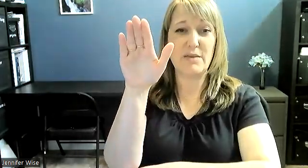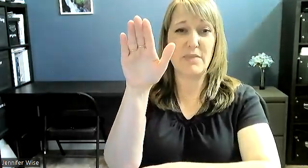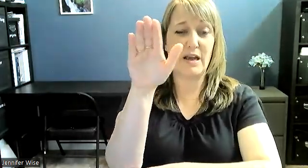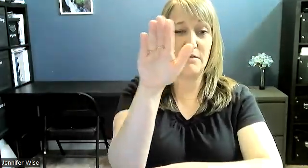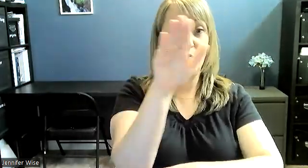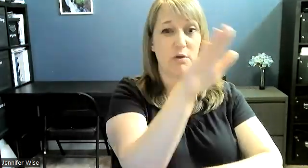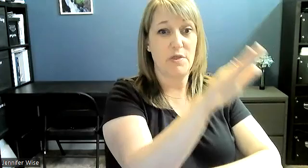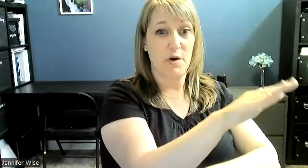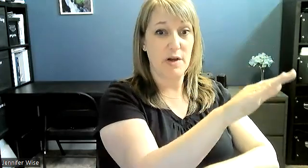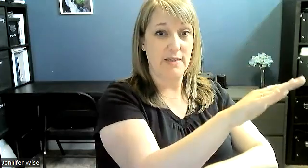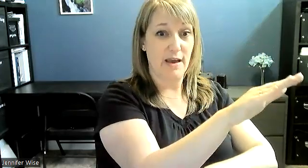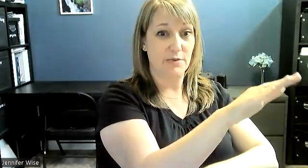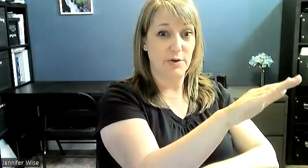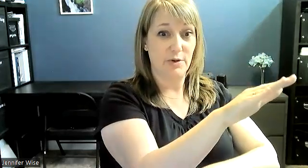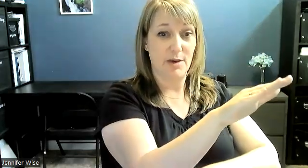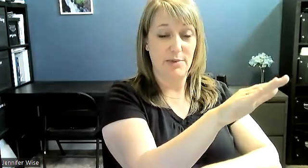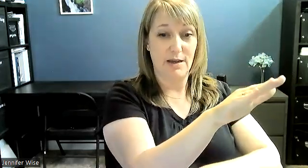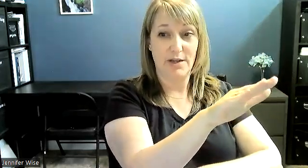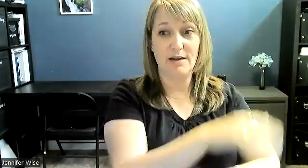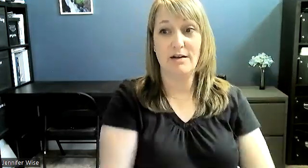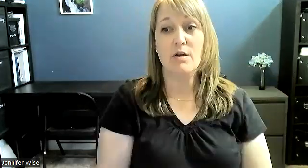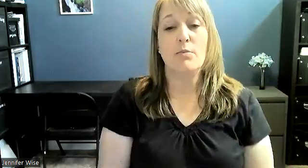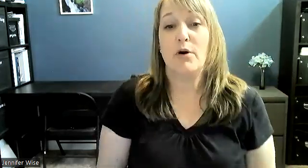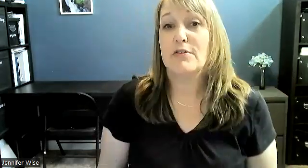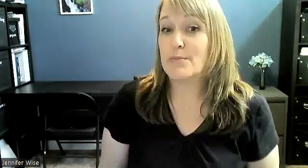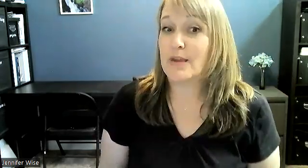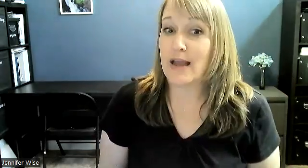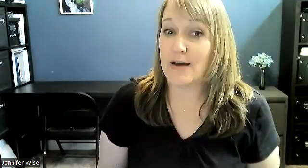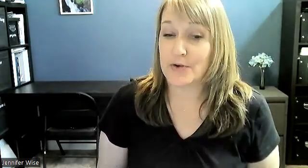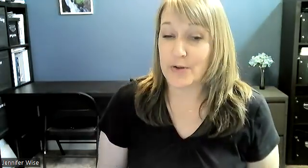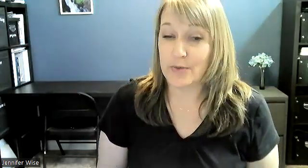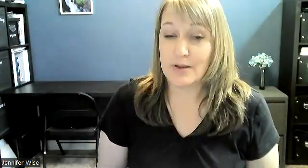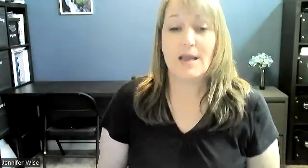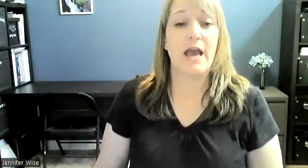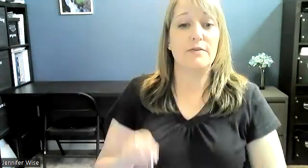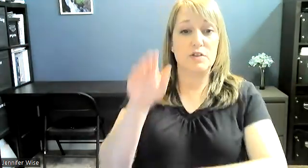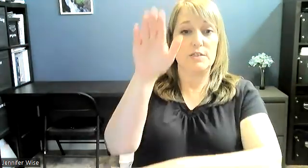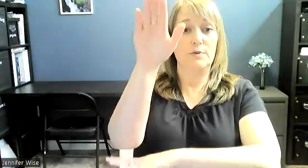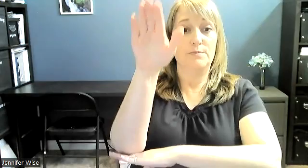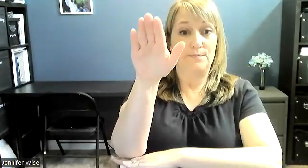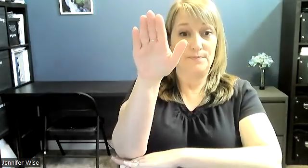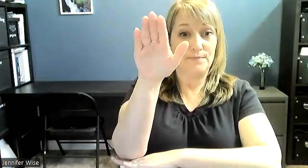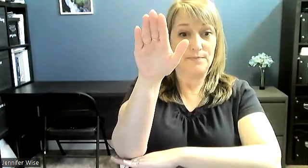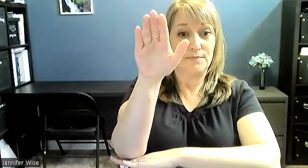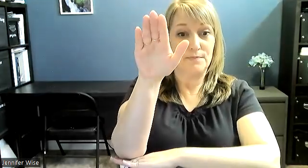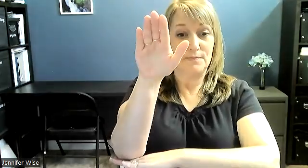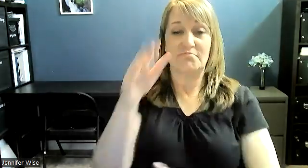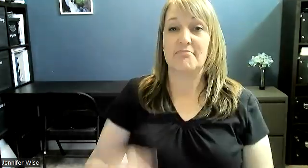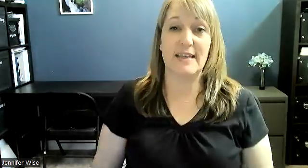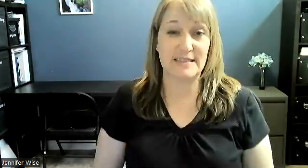meet at 4:30 in the afternoon, it might be down here. Both of them mean afternoon. And if you just do, that's fine